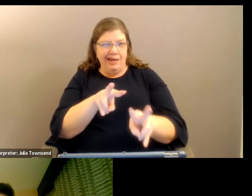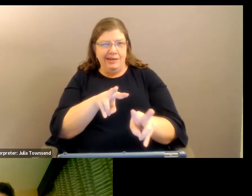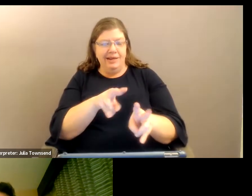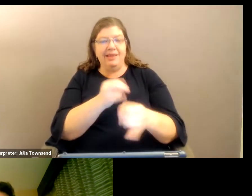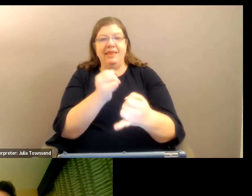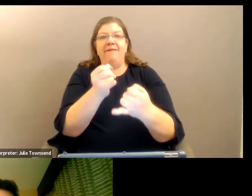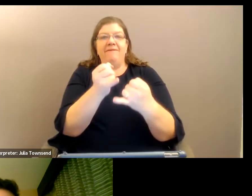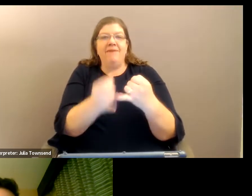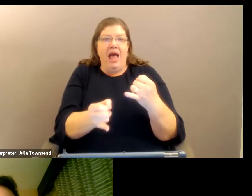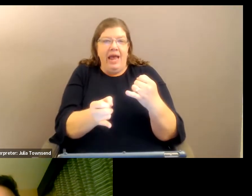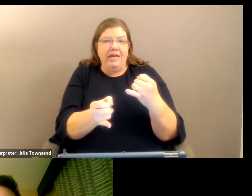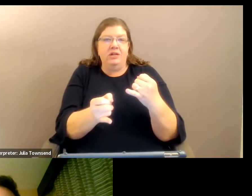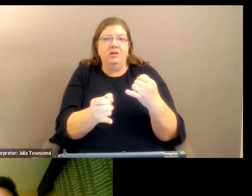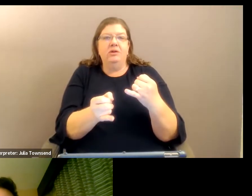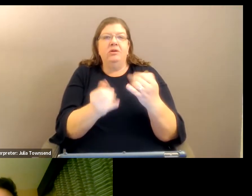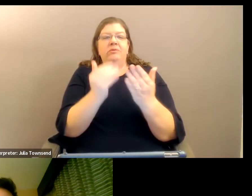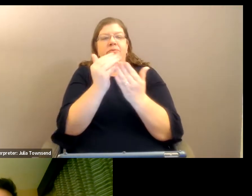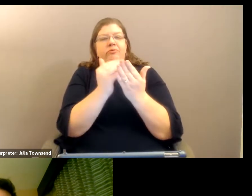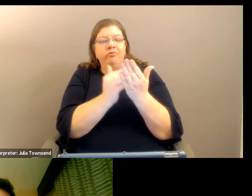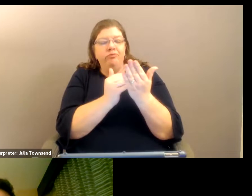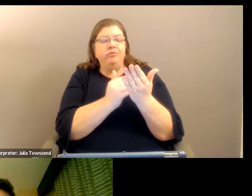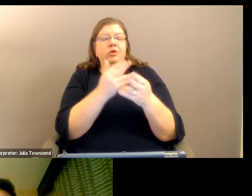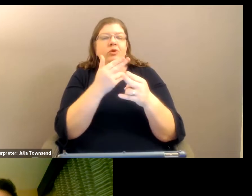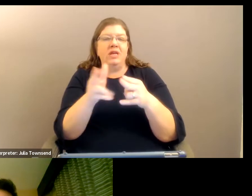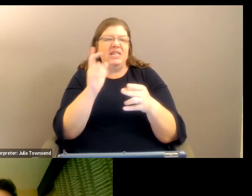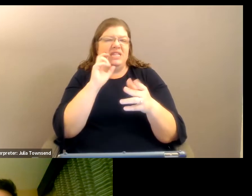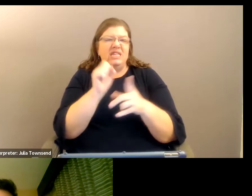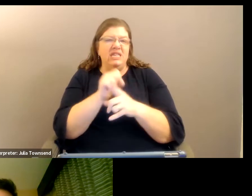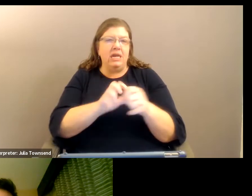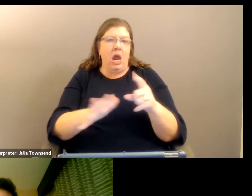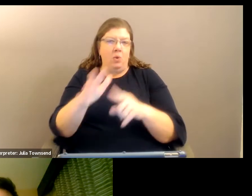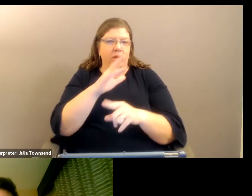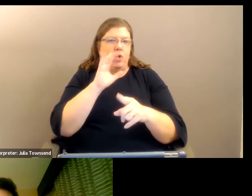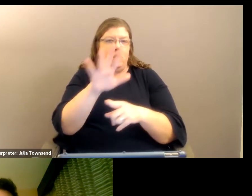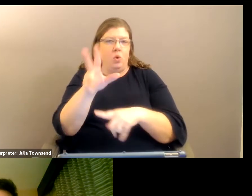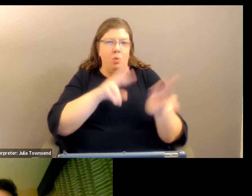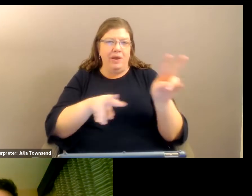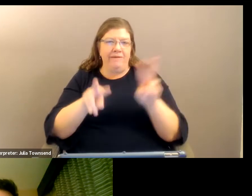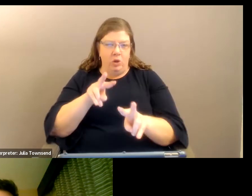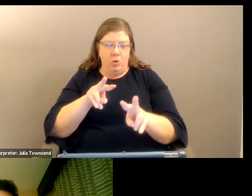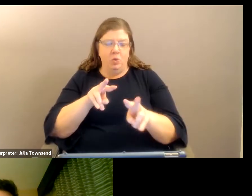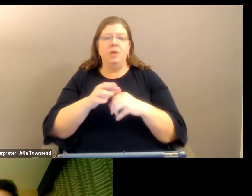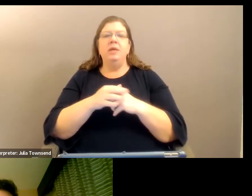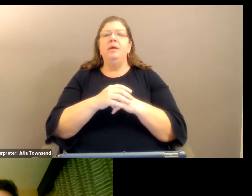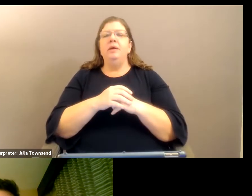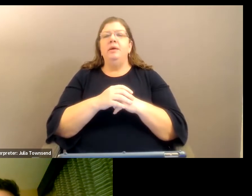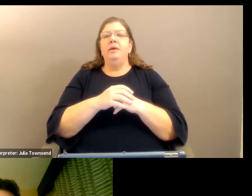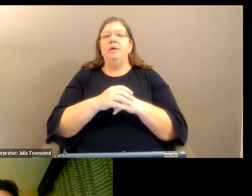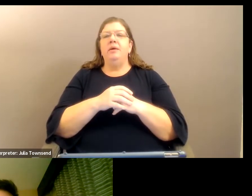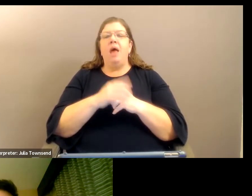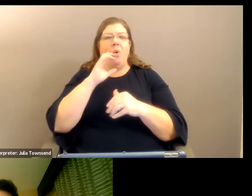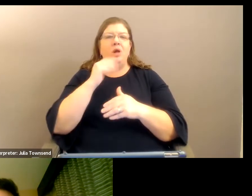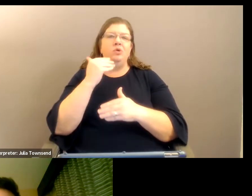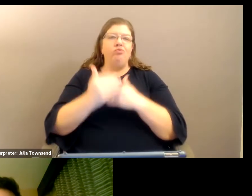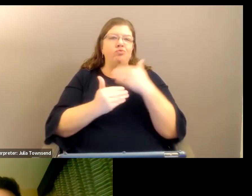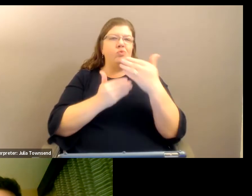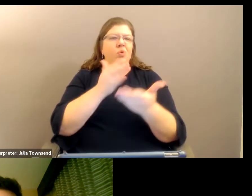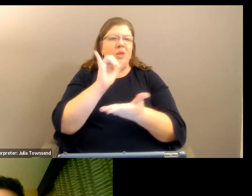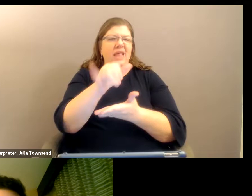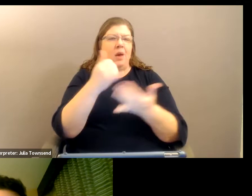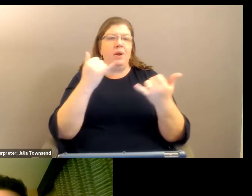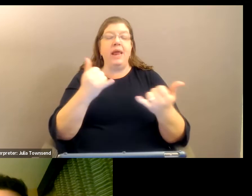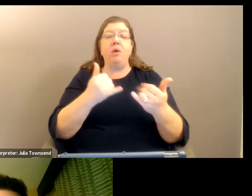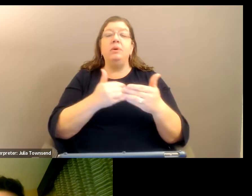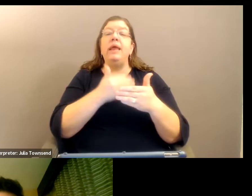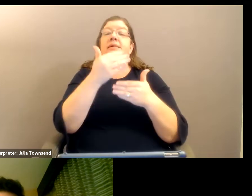final shortlisted scenarios for your review. And so I want to walk through that right now. Next slide,